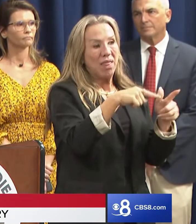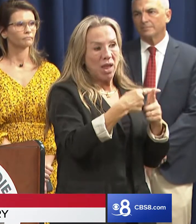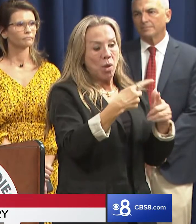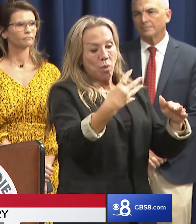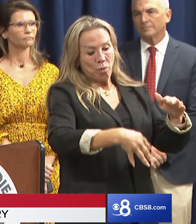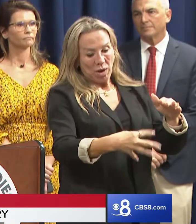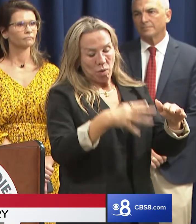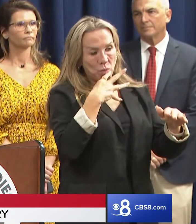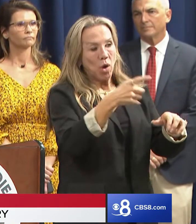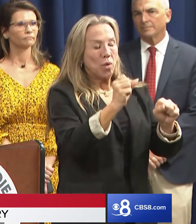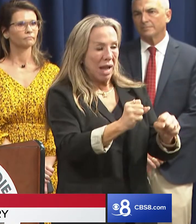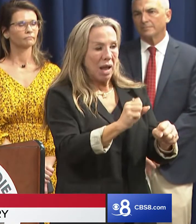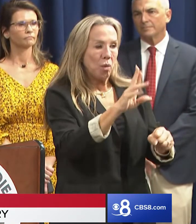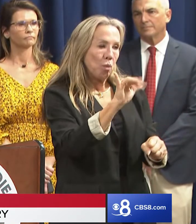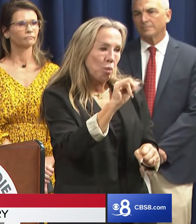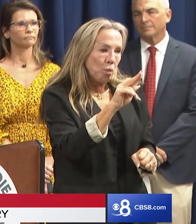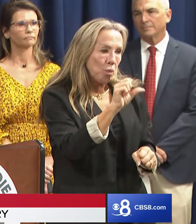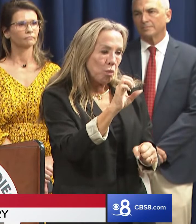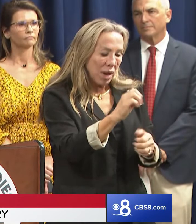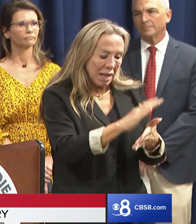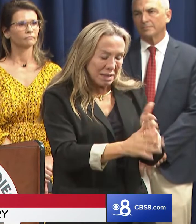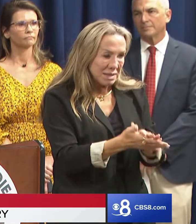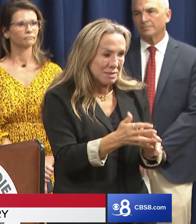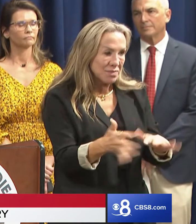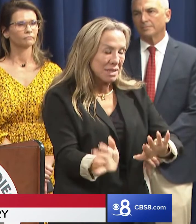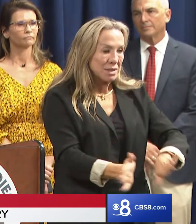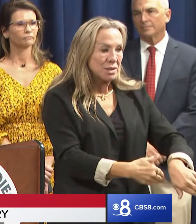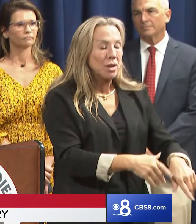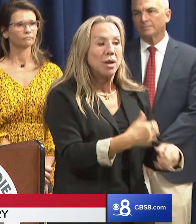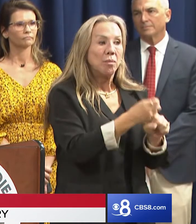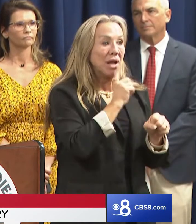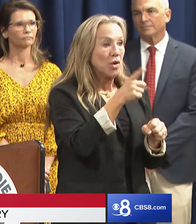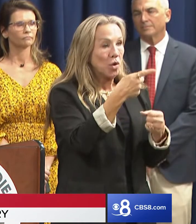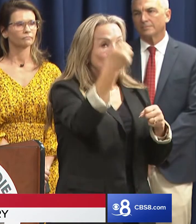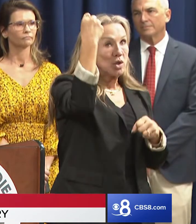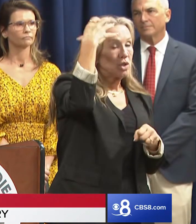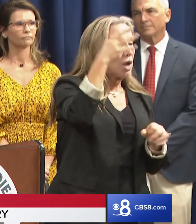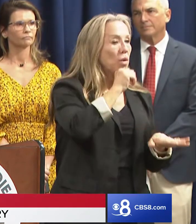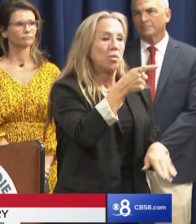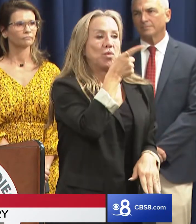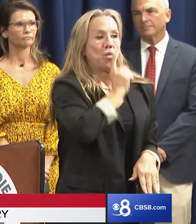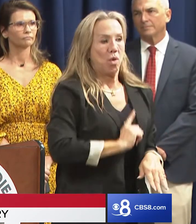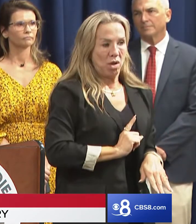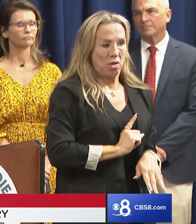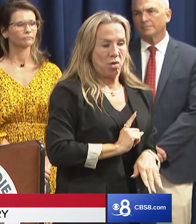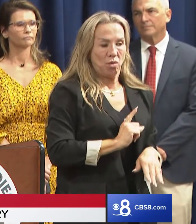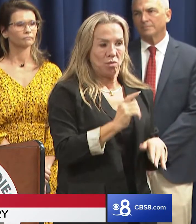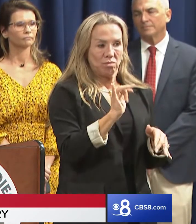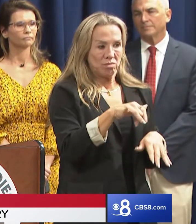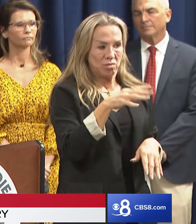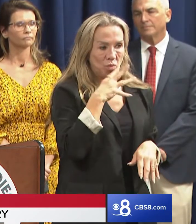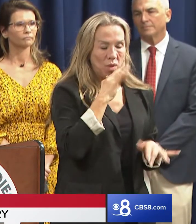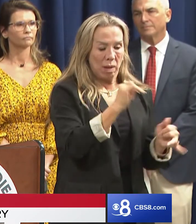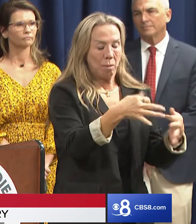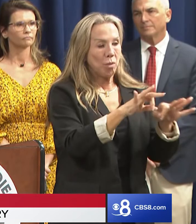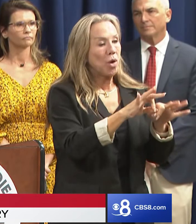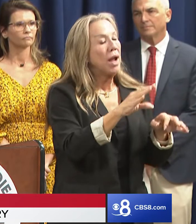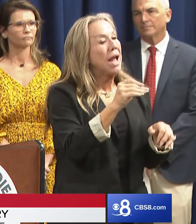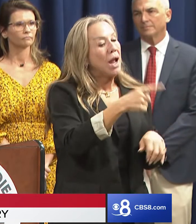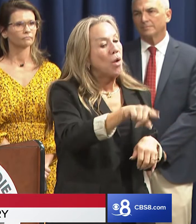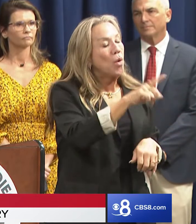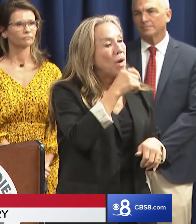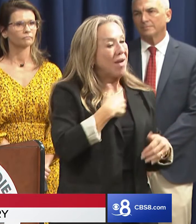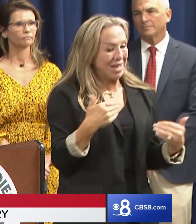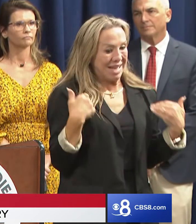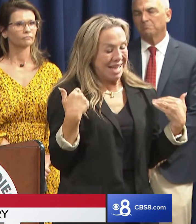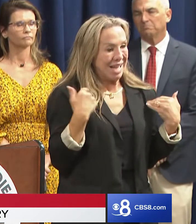running water. Be careful not to swallow any water when bathing or showering. And for those with families with young children and